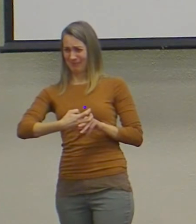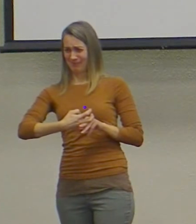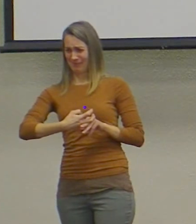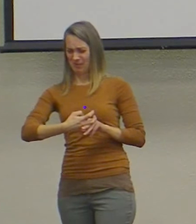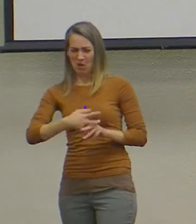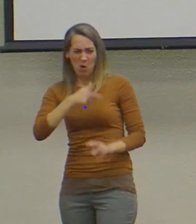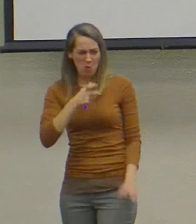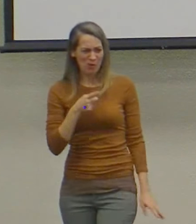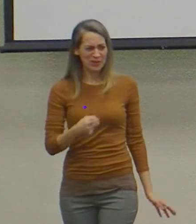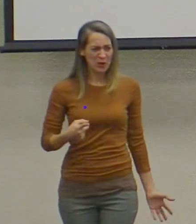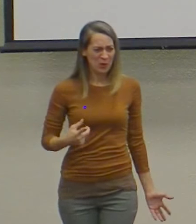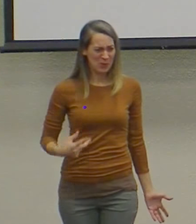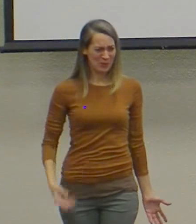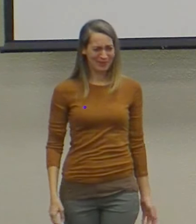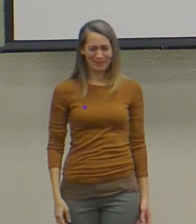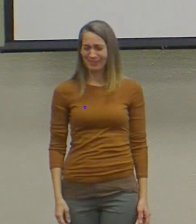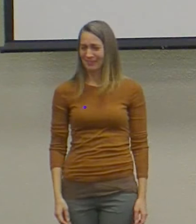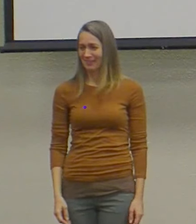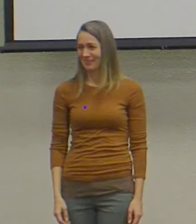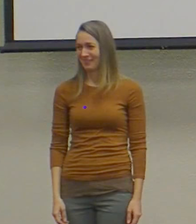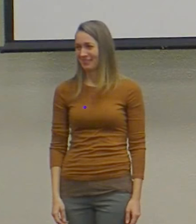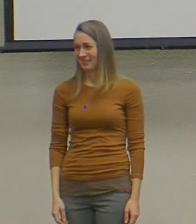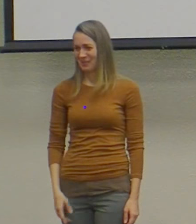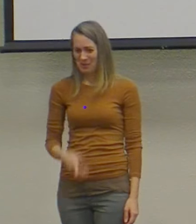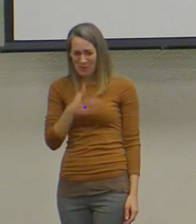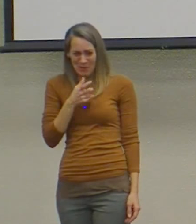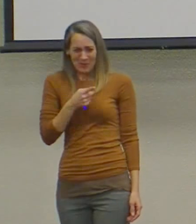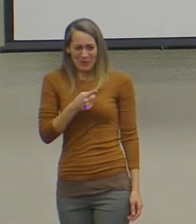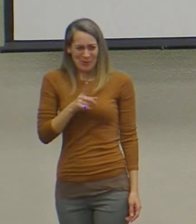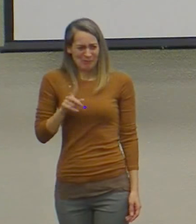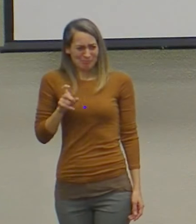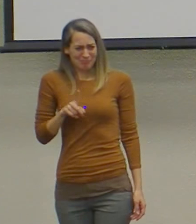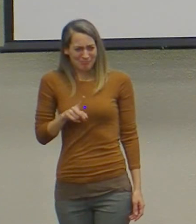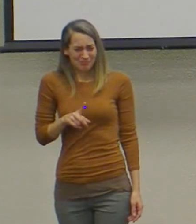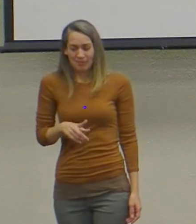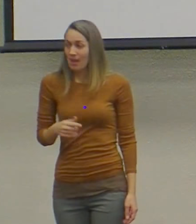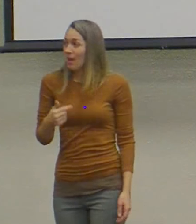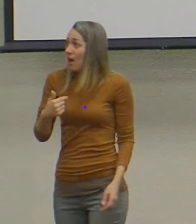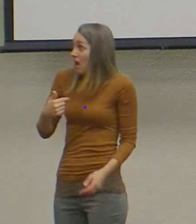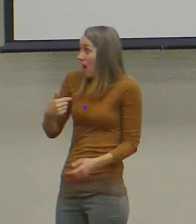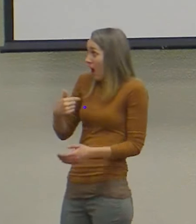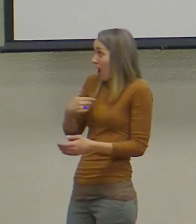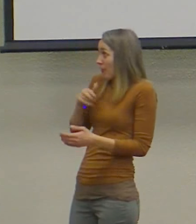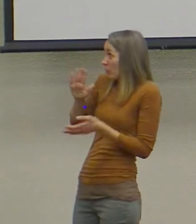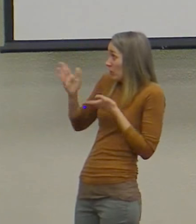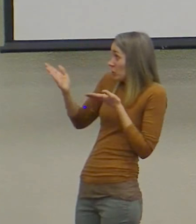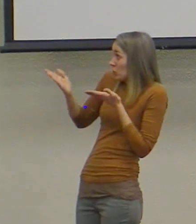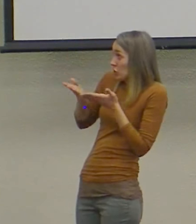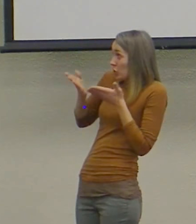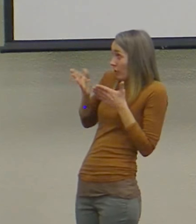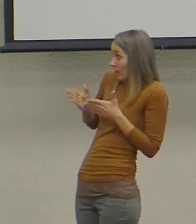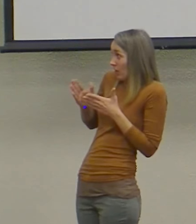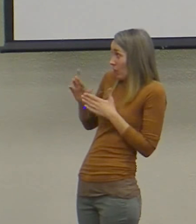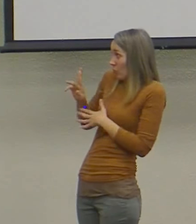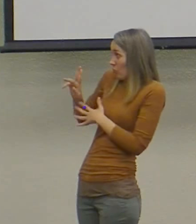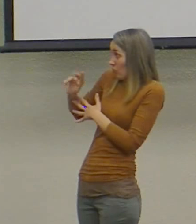Who are you? He asked. I am your servant Ruth, she said. And